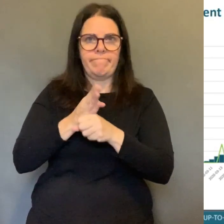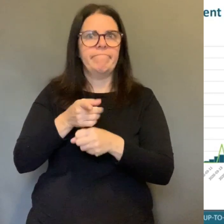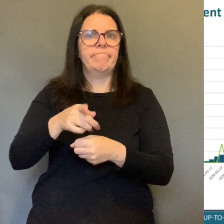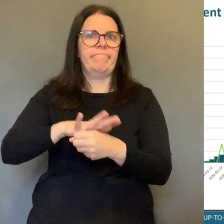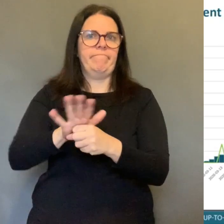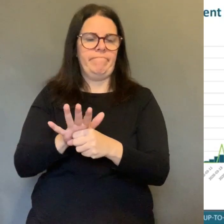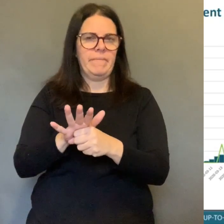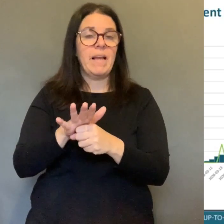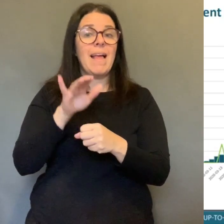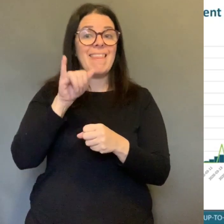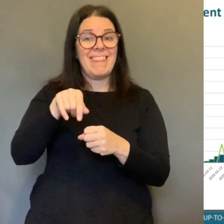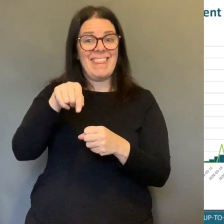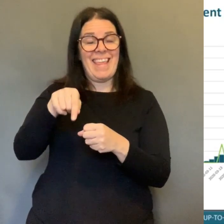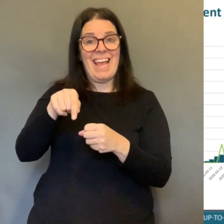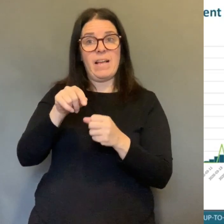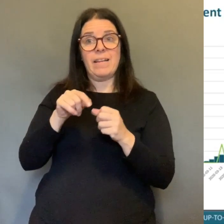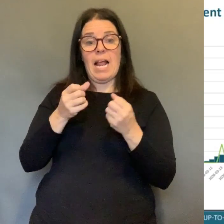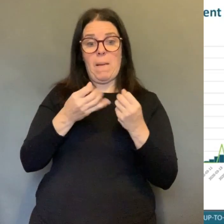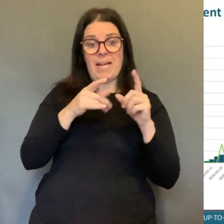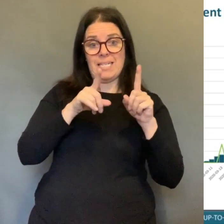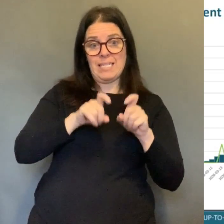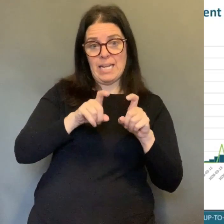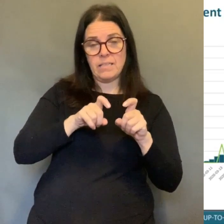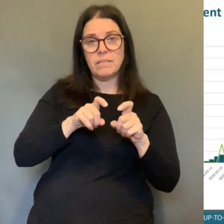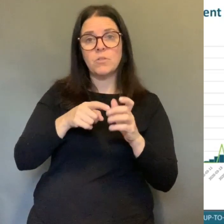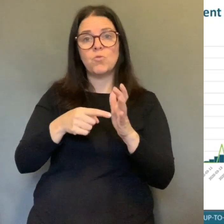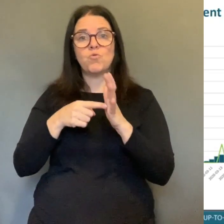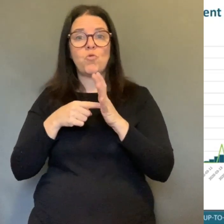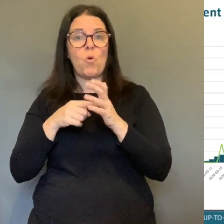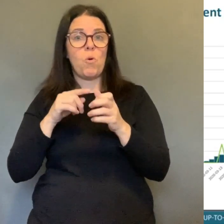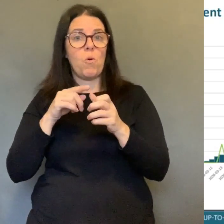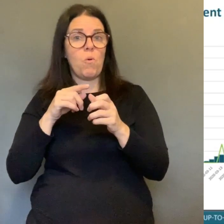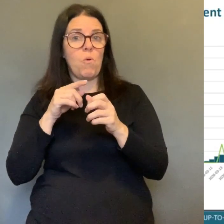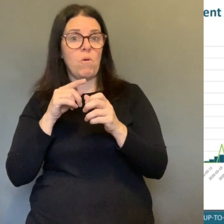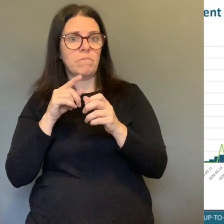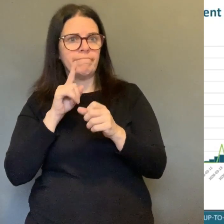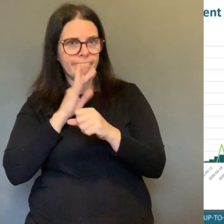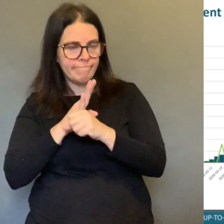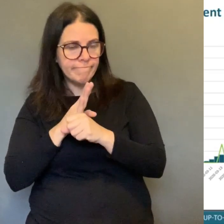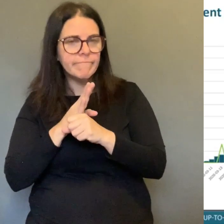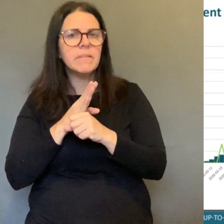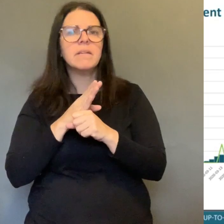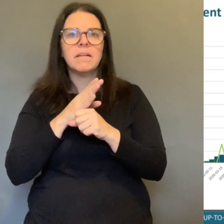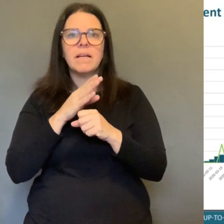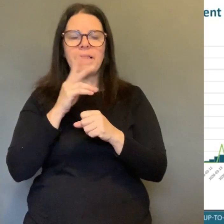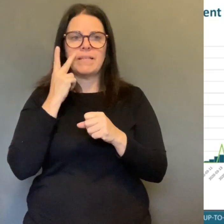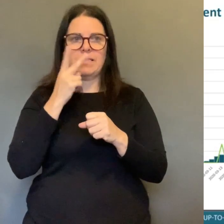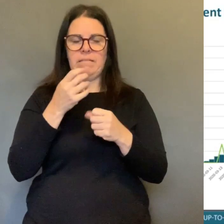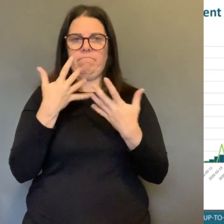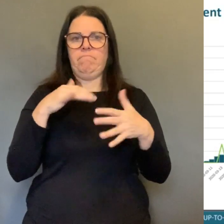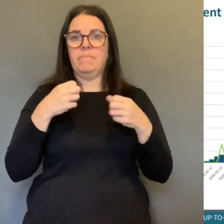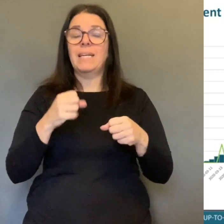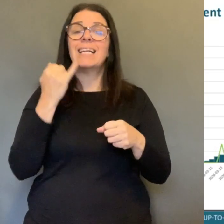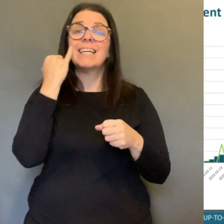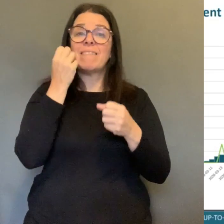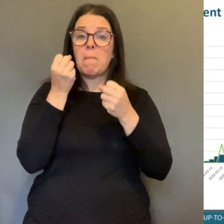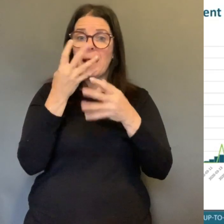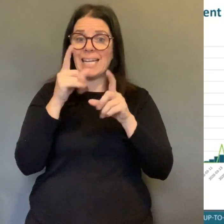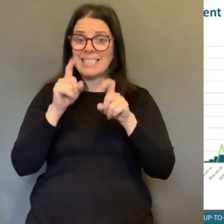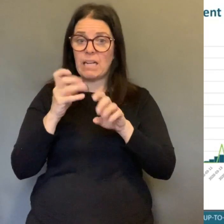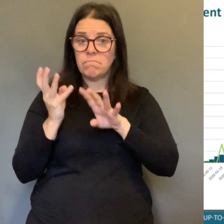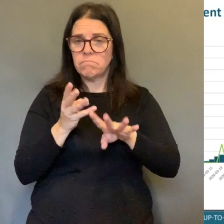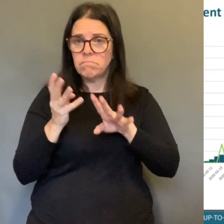more people that do not have the disease. And we have done that testing with many of our seniors and long-term care home